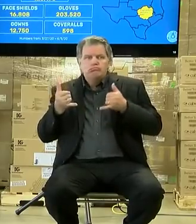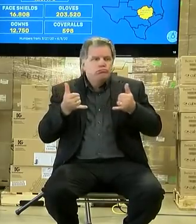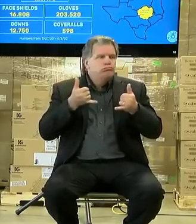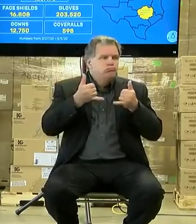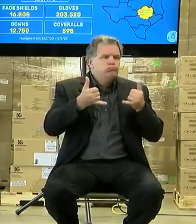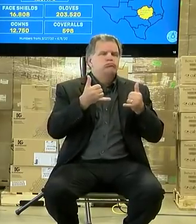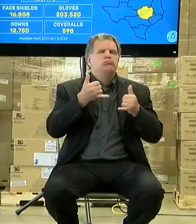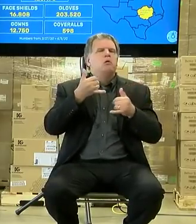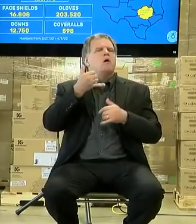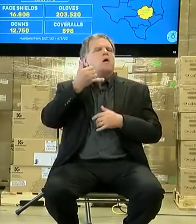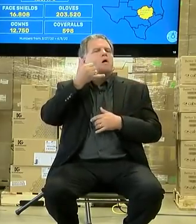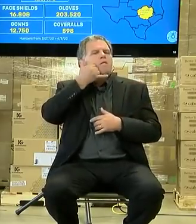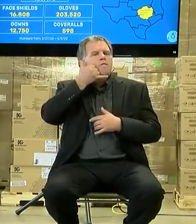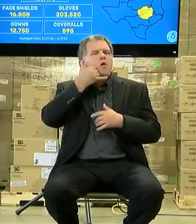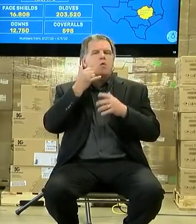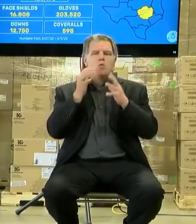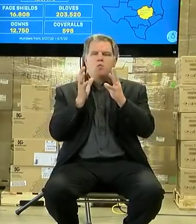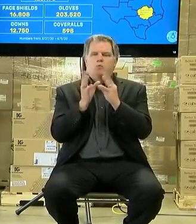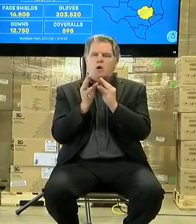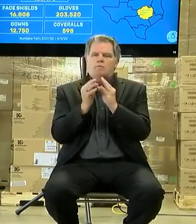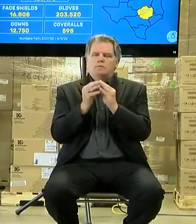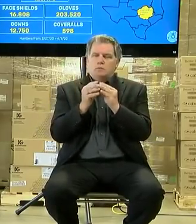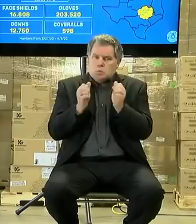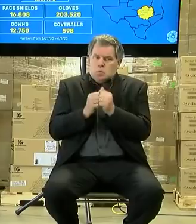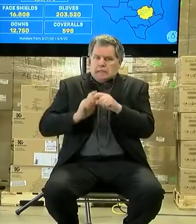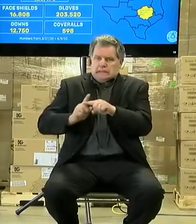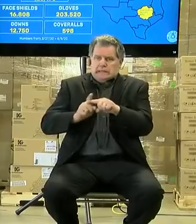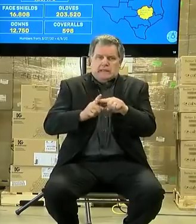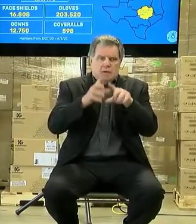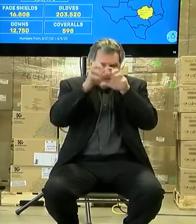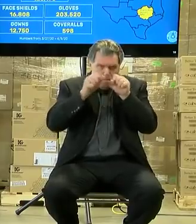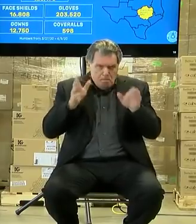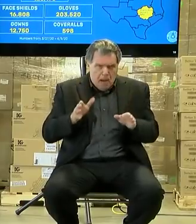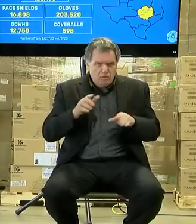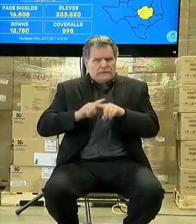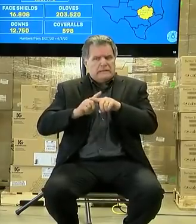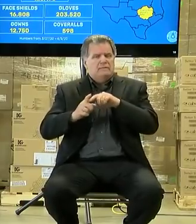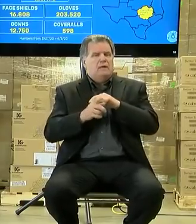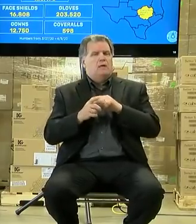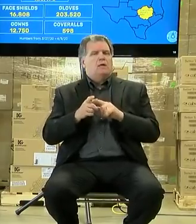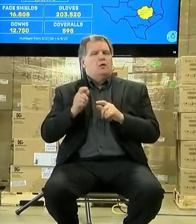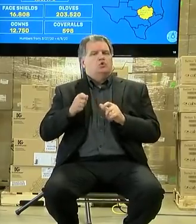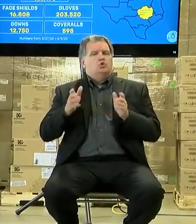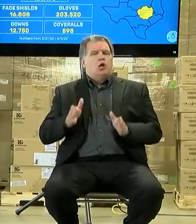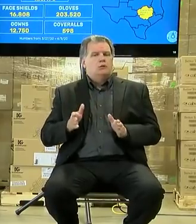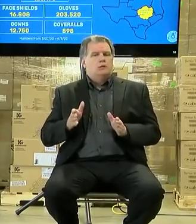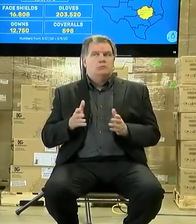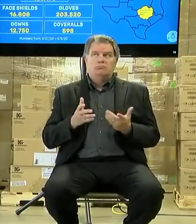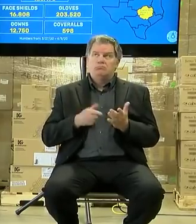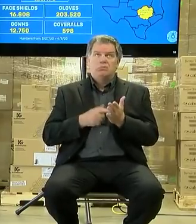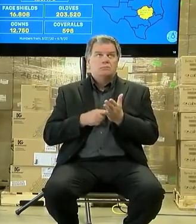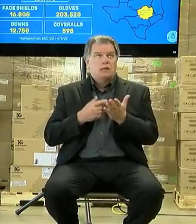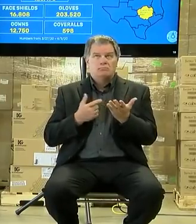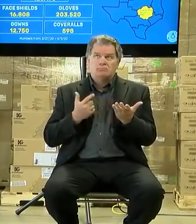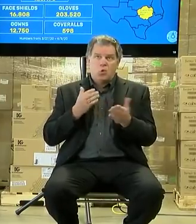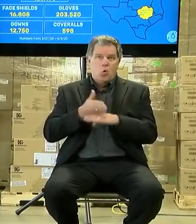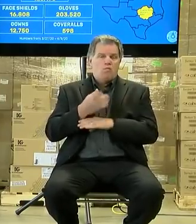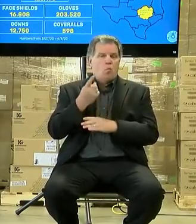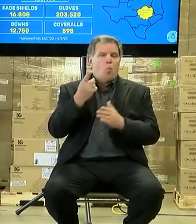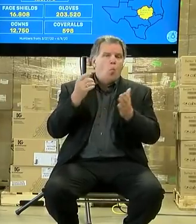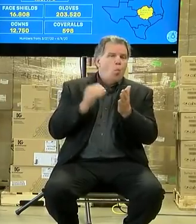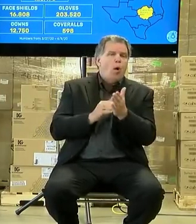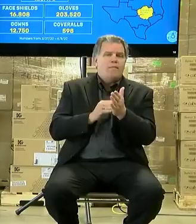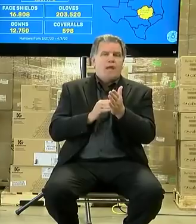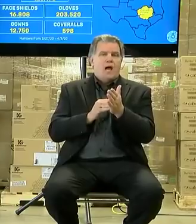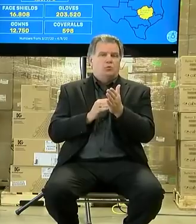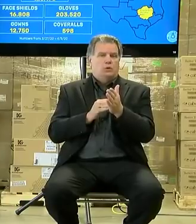hall conferences for mayors and county judges. There have been often at least 1,000 local elected officials